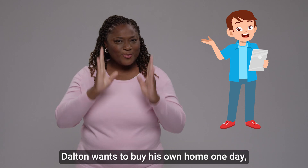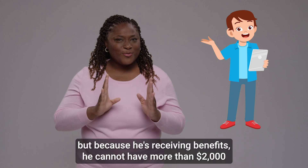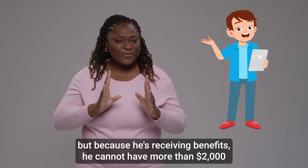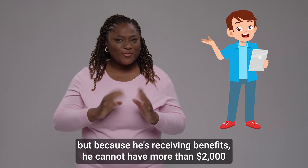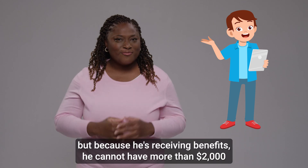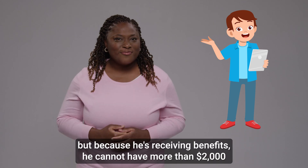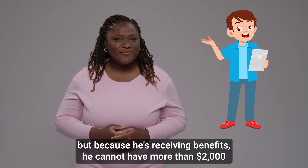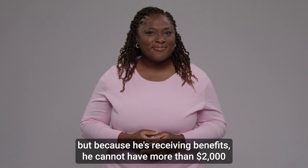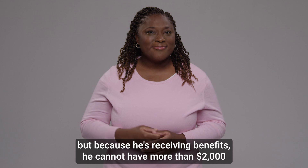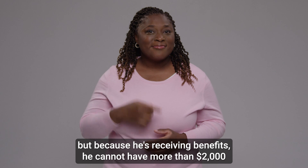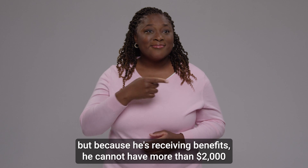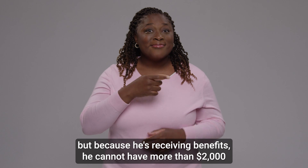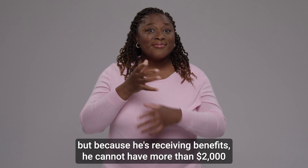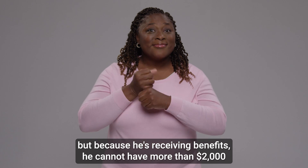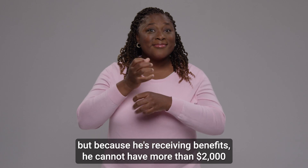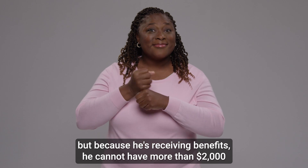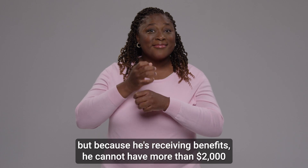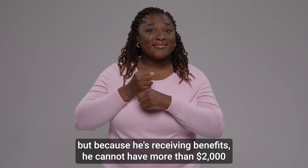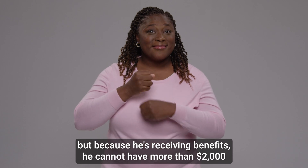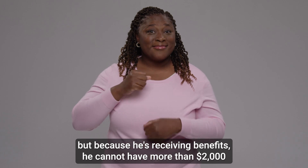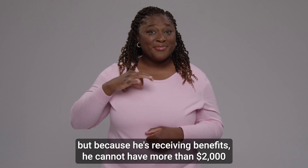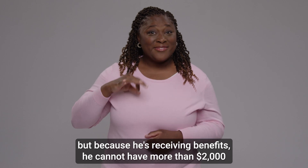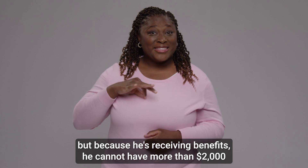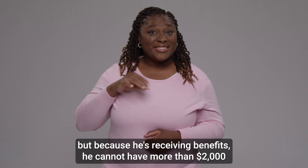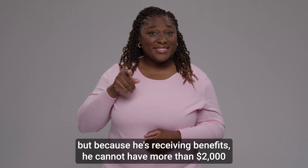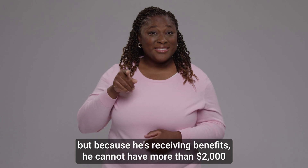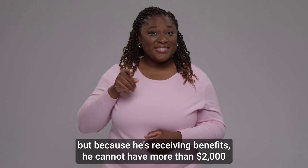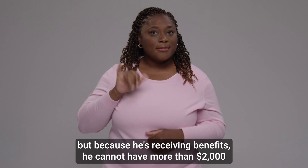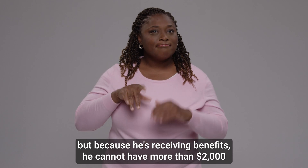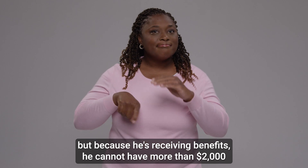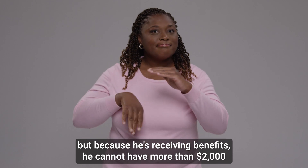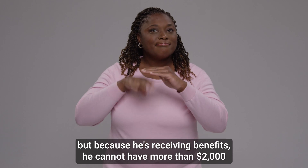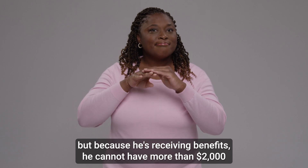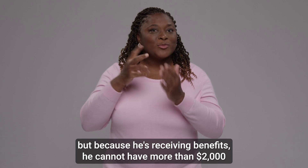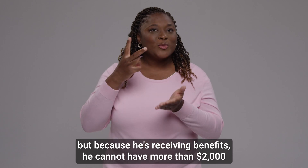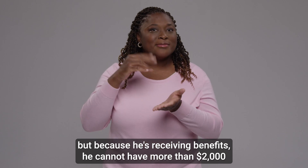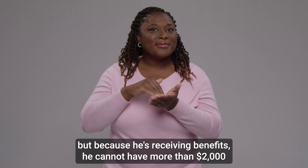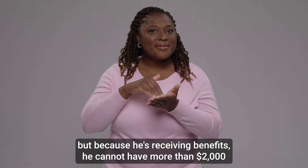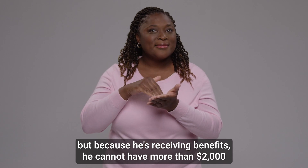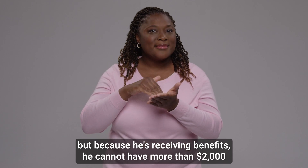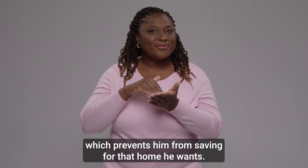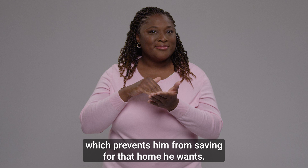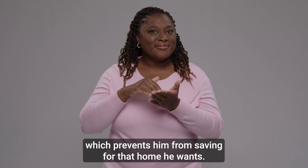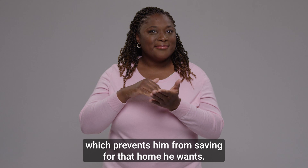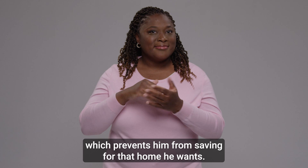receiving benefits, he cannot have more than $2,000, which prevents him from saving for that home he wants.